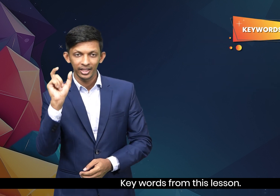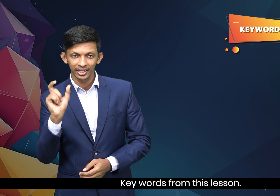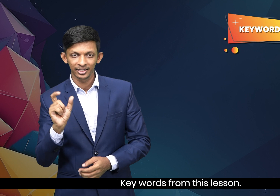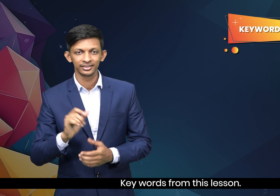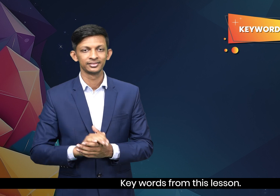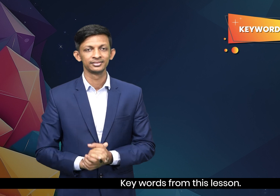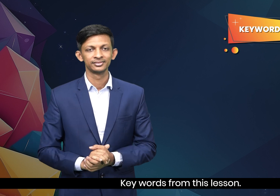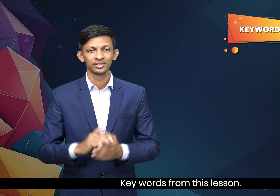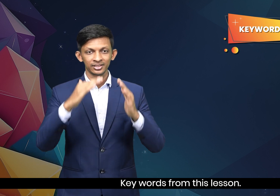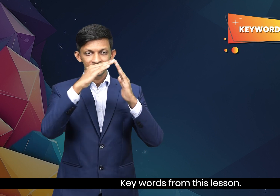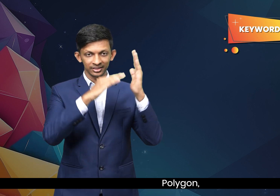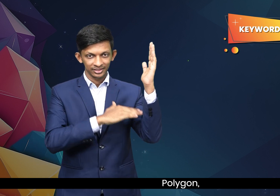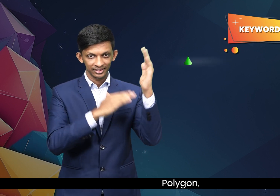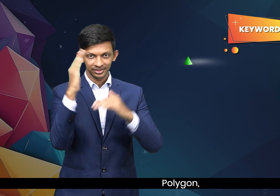Keywords from this lesson: polygon,